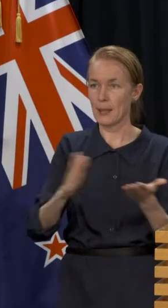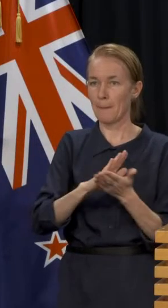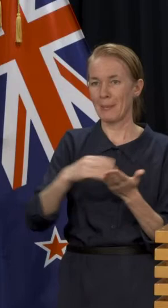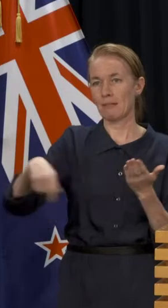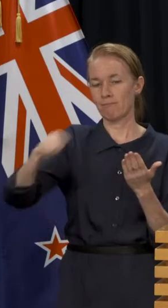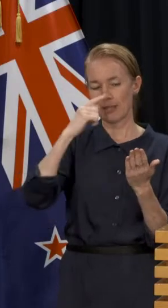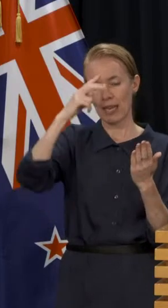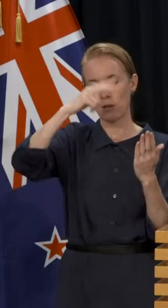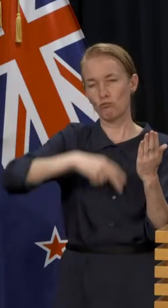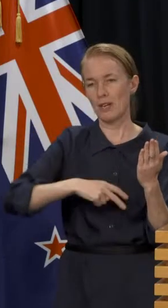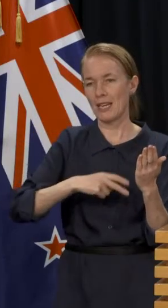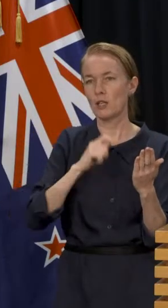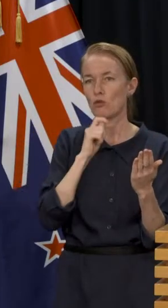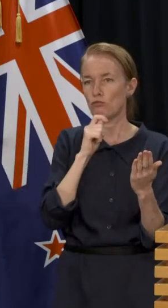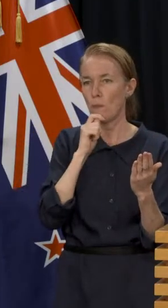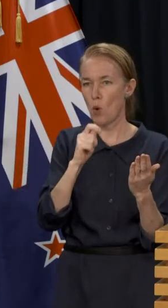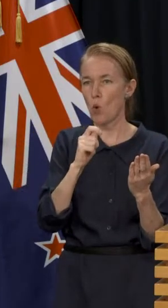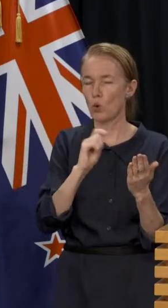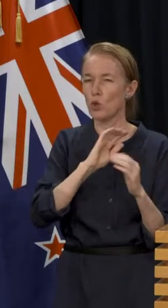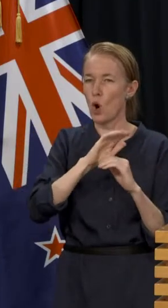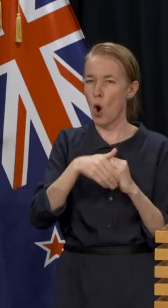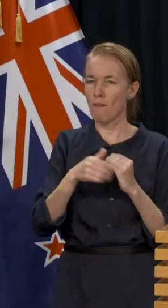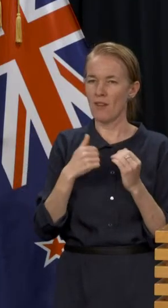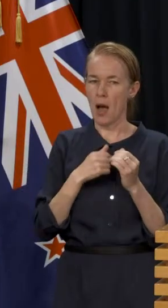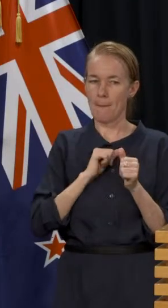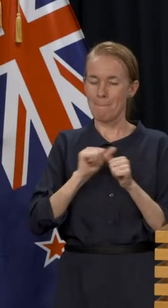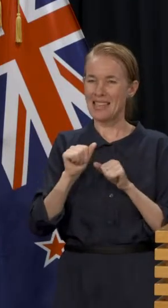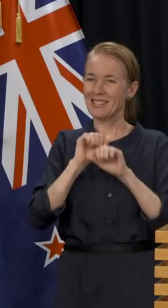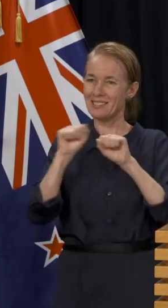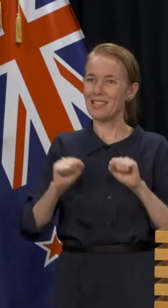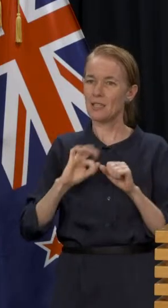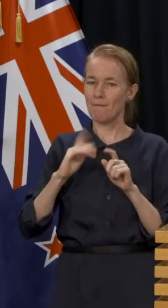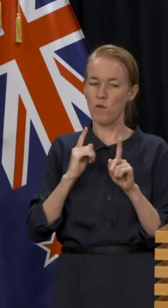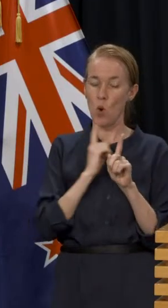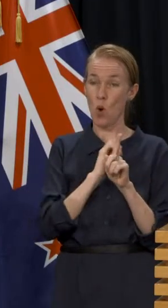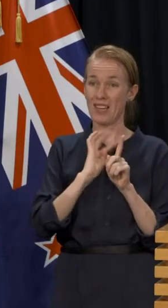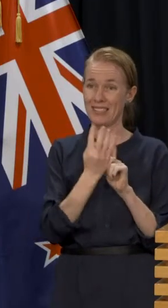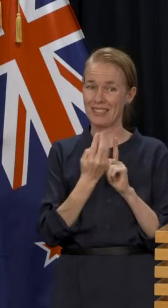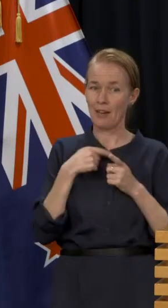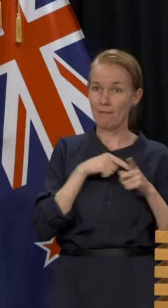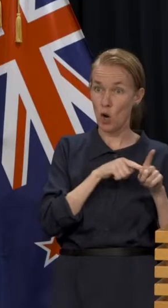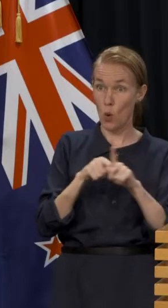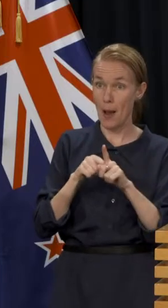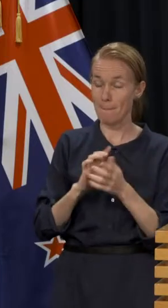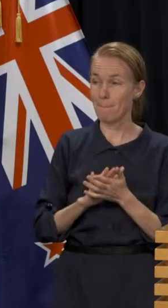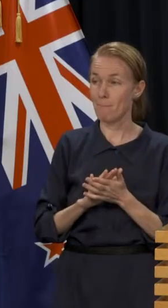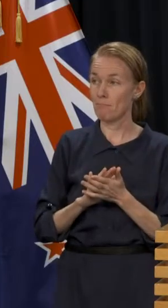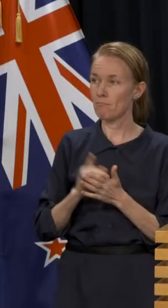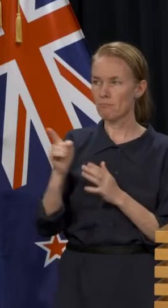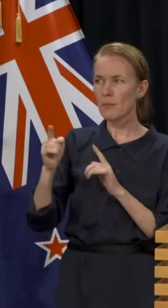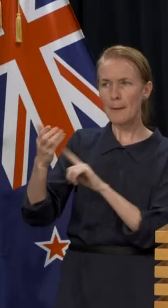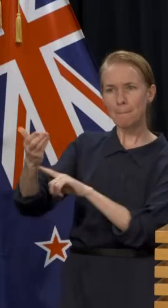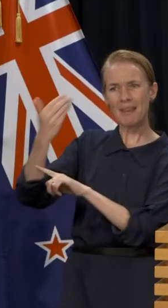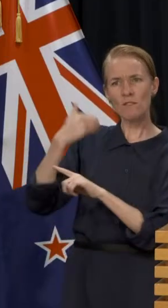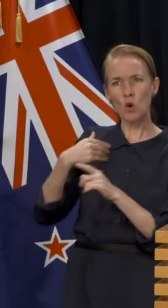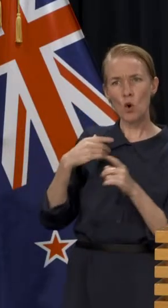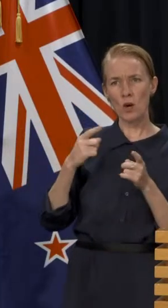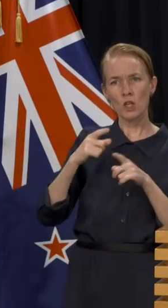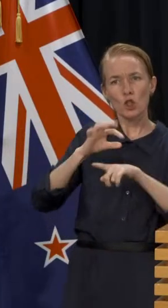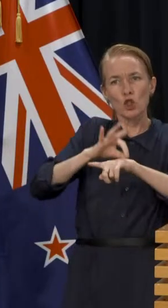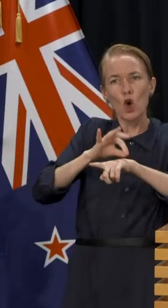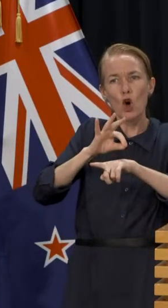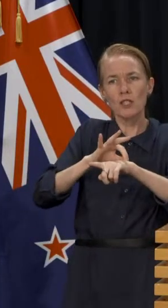report. As I indicated before, though, it did find that the recommendations of the Viral Review have all been implemented, and it came up with some other